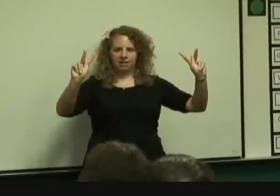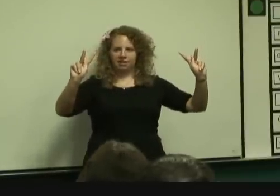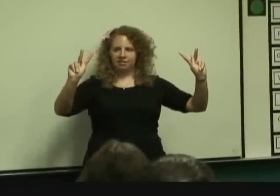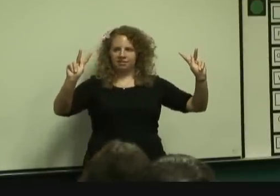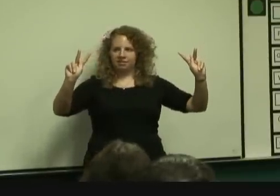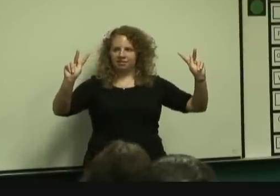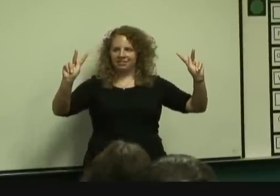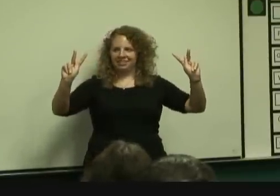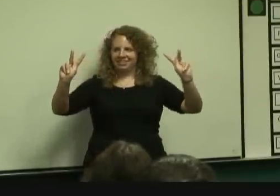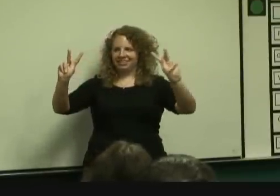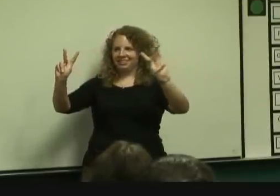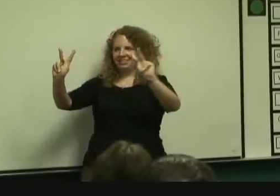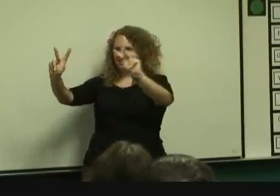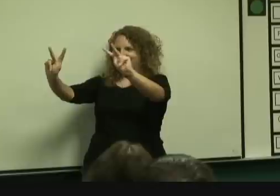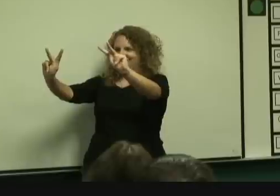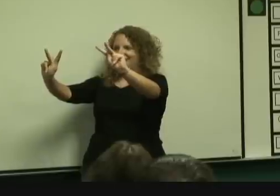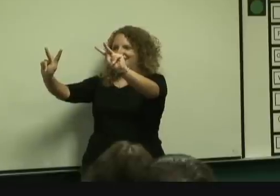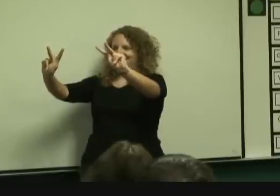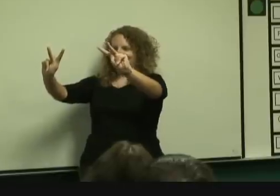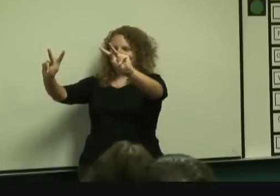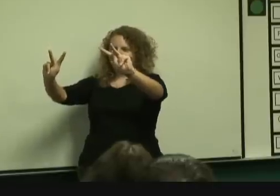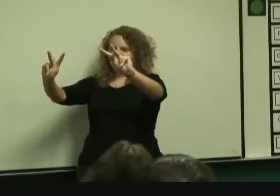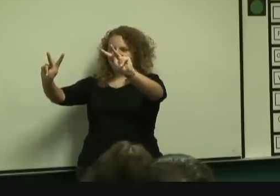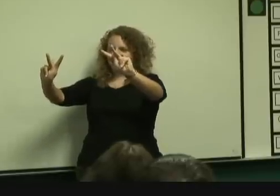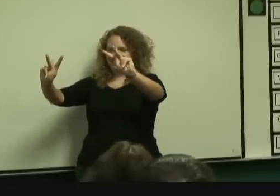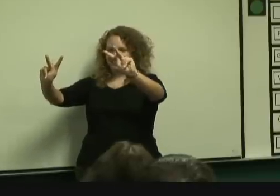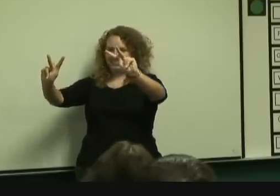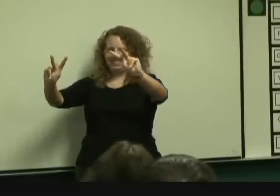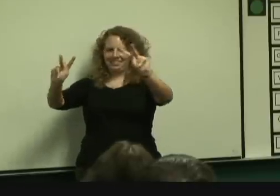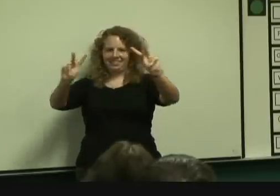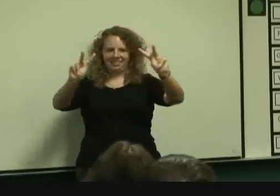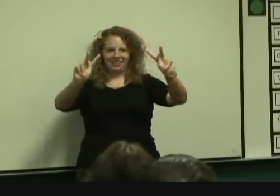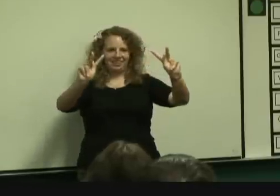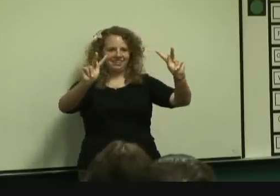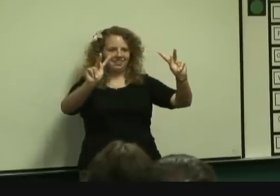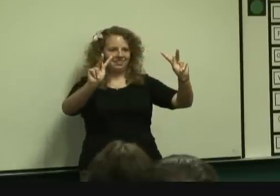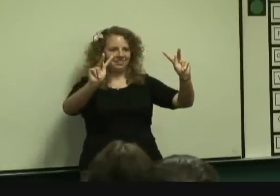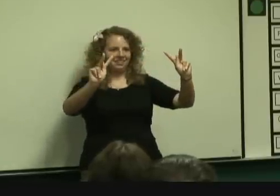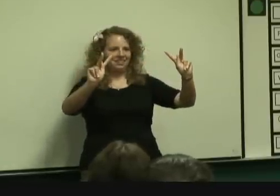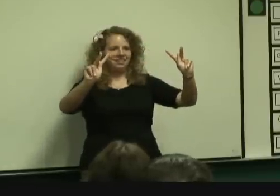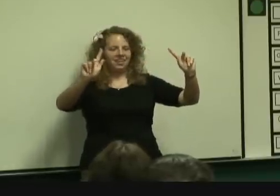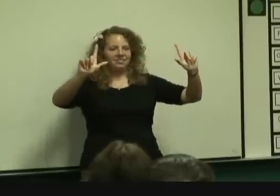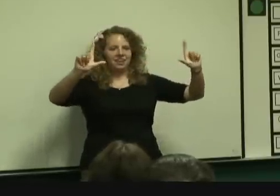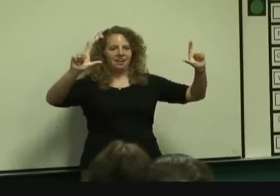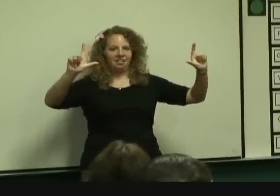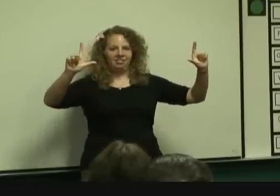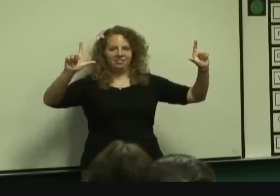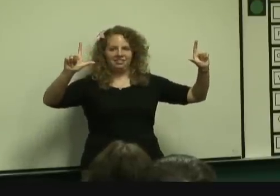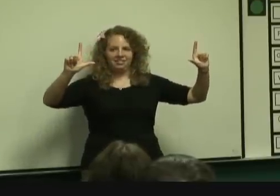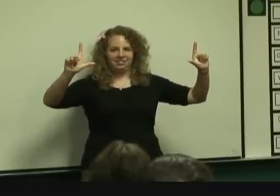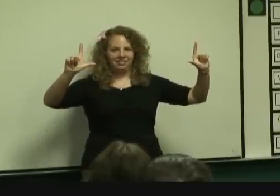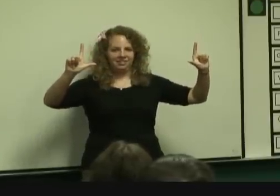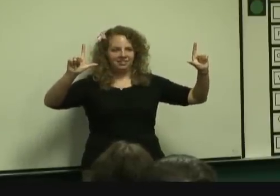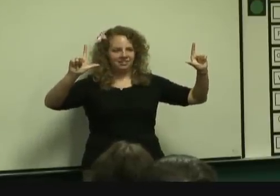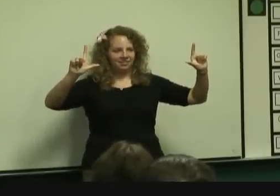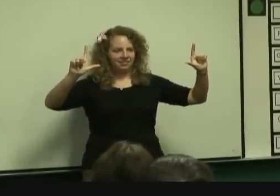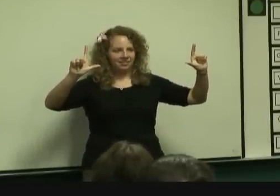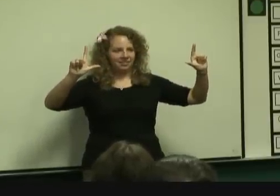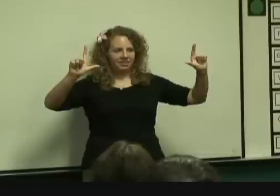Okay. Yeah, you got it. Okay. And then L.